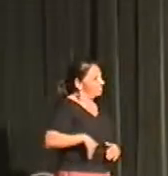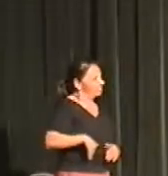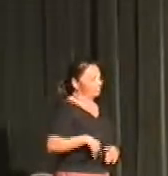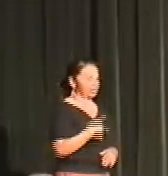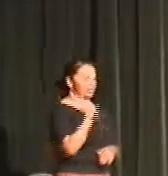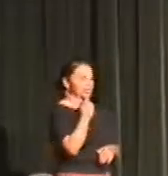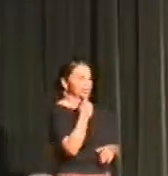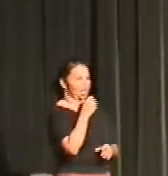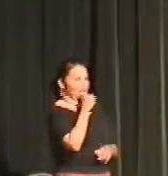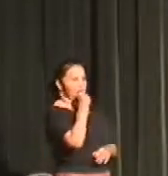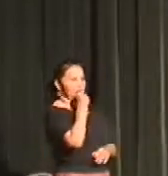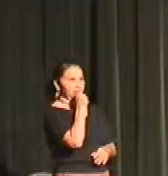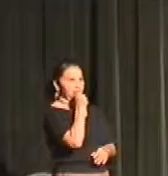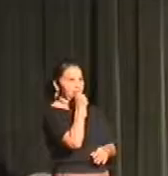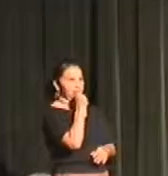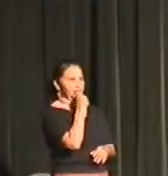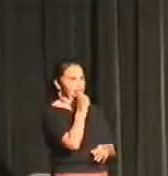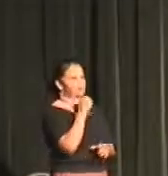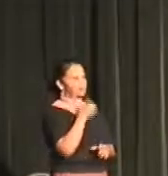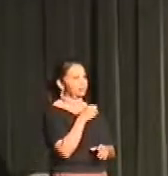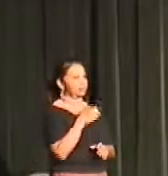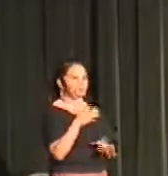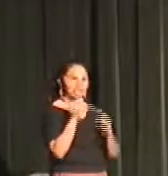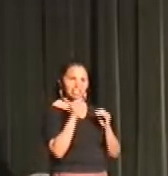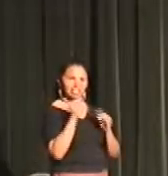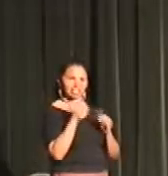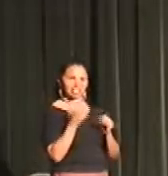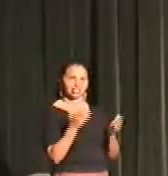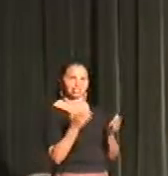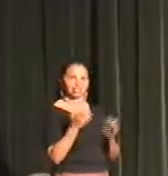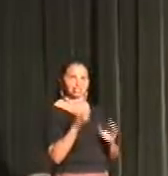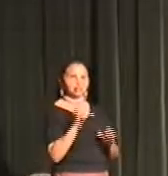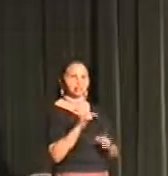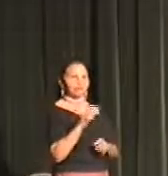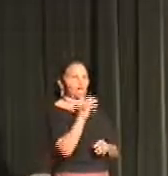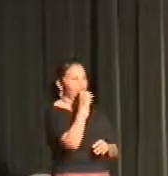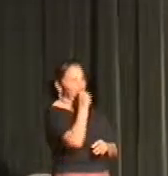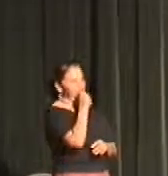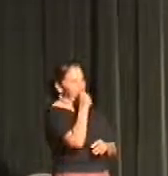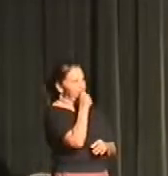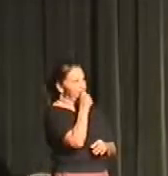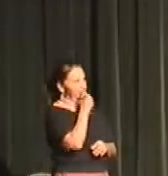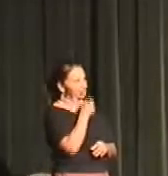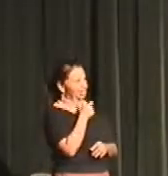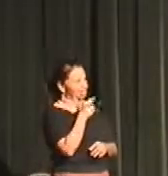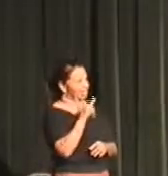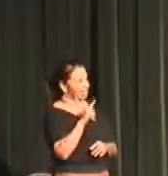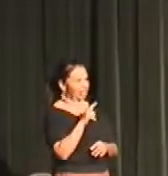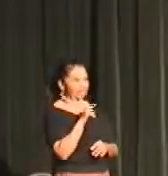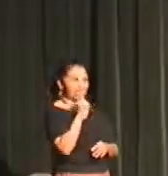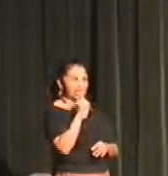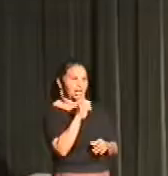anything. And that's what we talked about. I go, you know, why didn't you say anything? And she said, you know, even though Gail never believed in June,